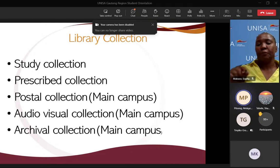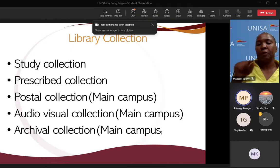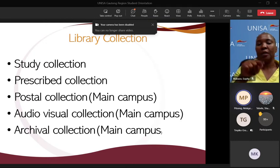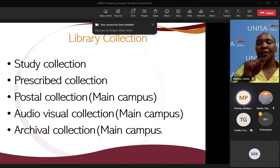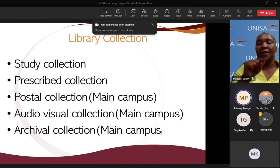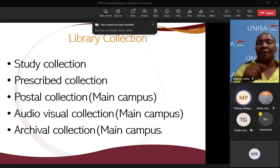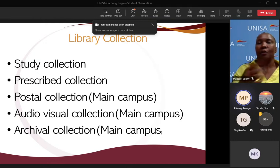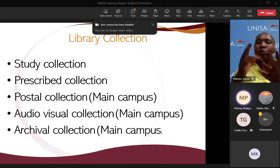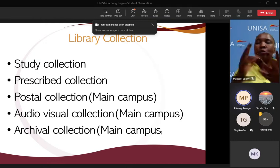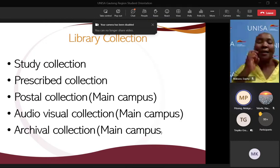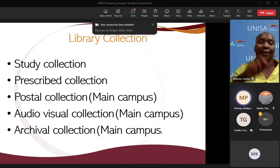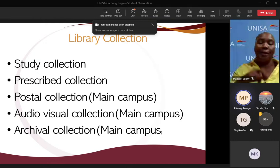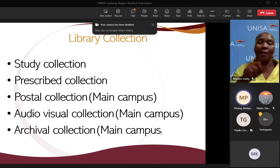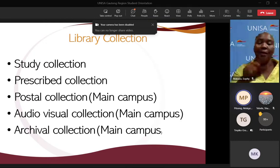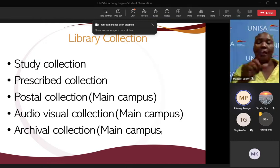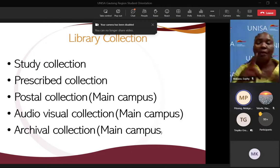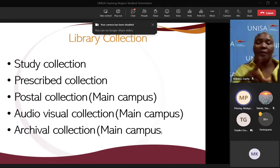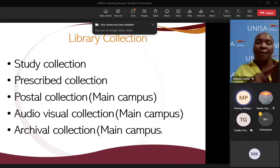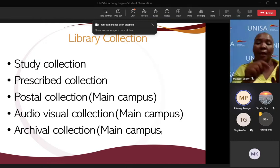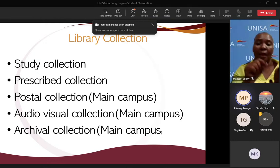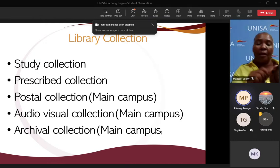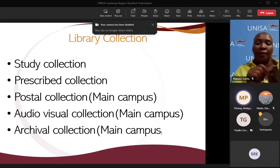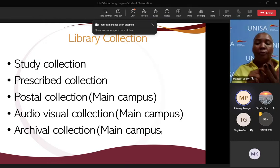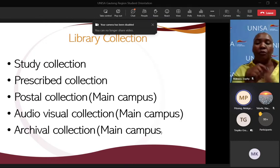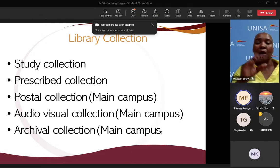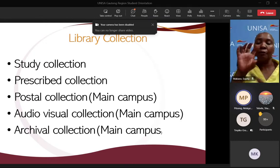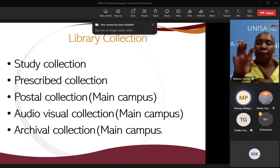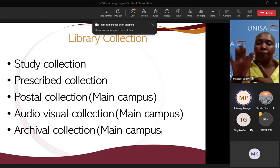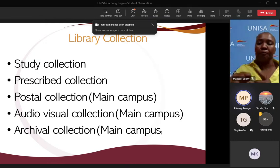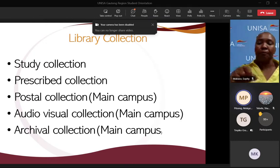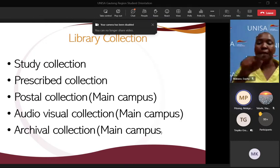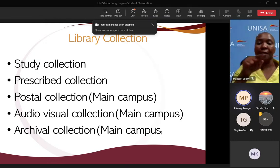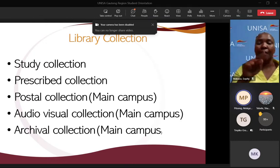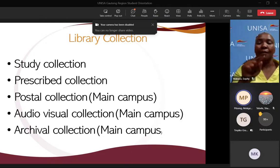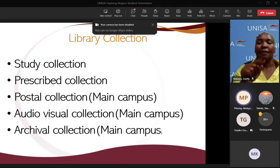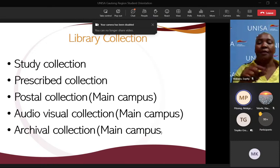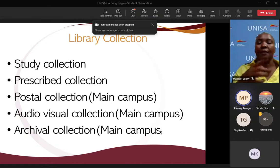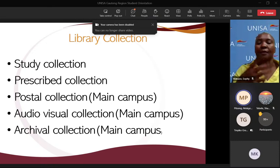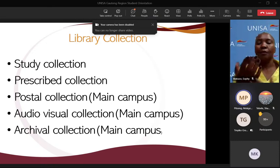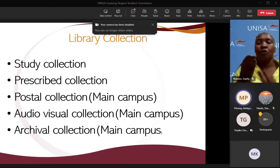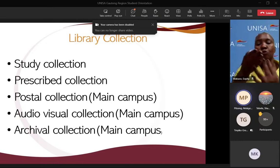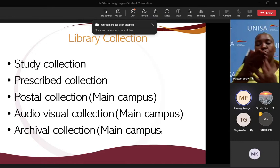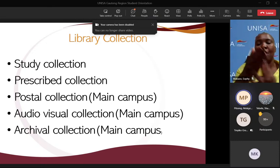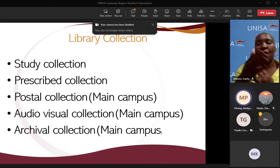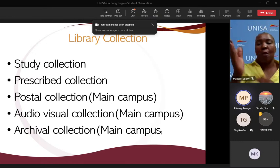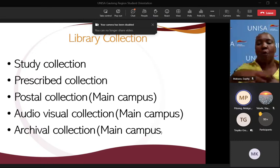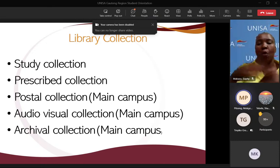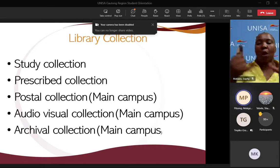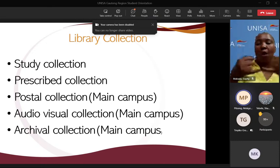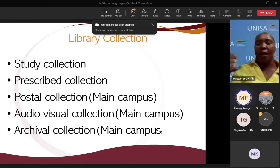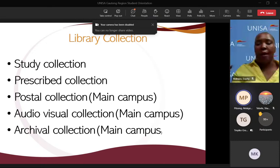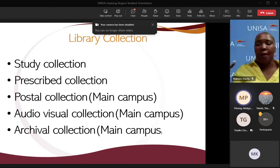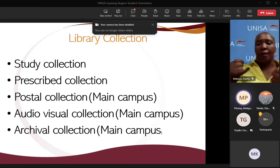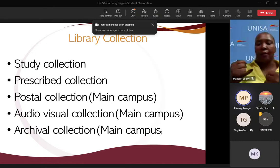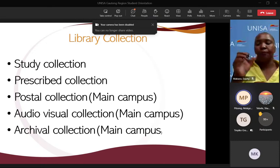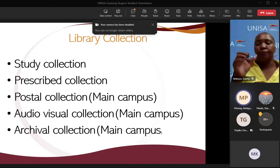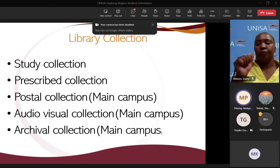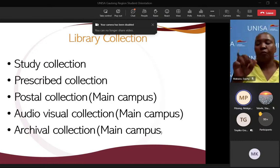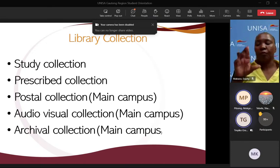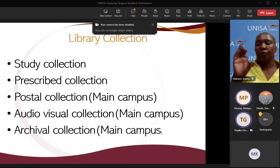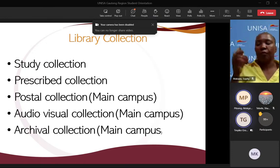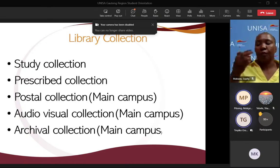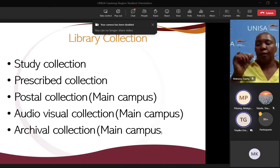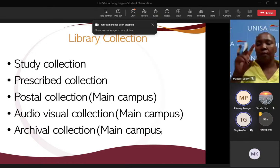piece of a letter you can acquire it uh through our online archival collection or